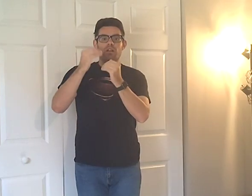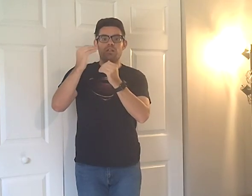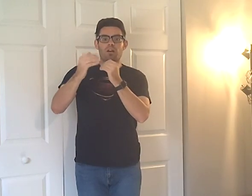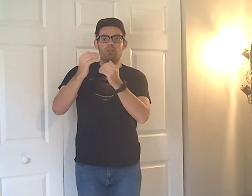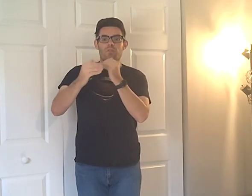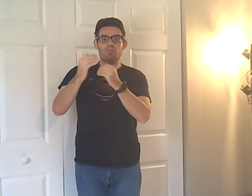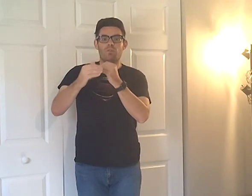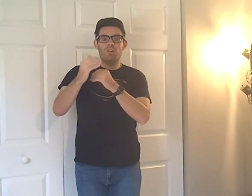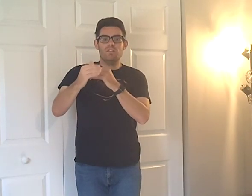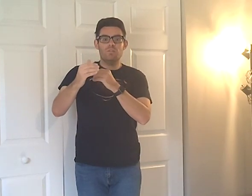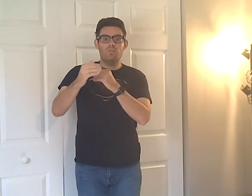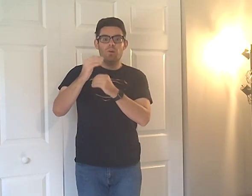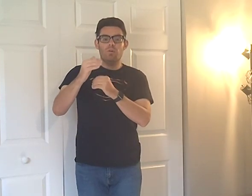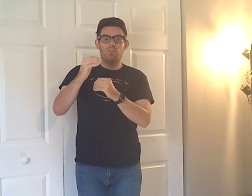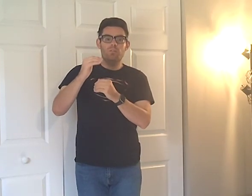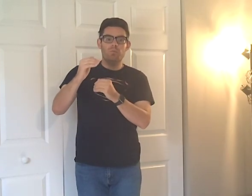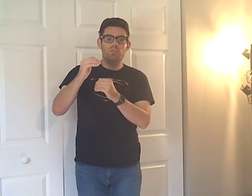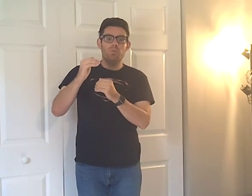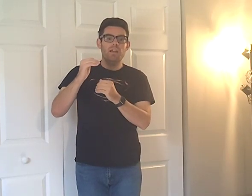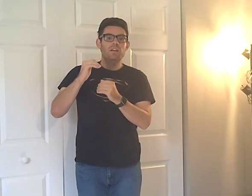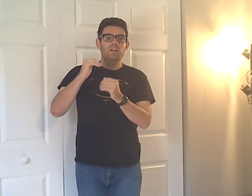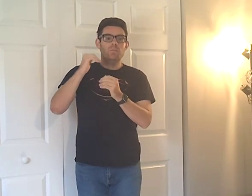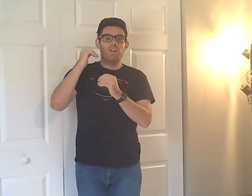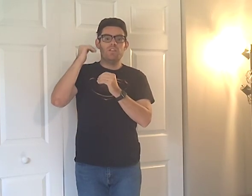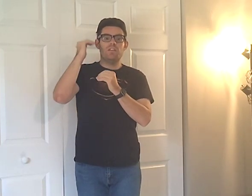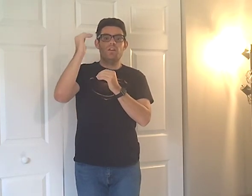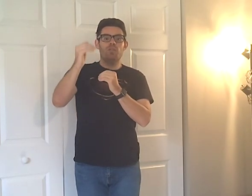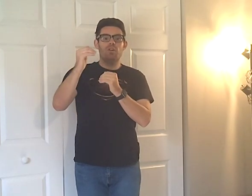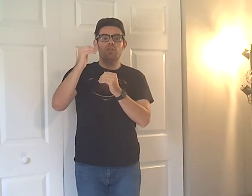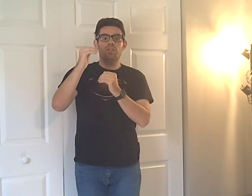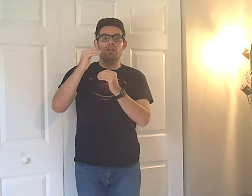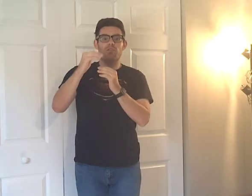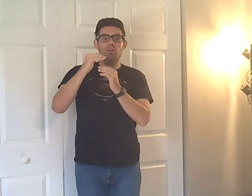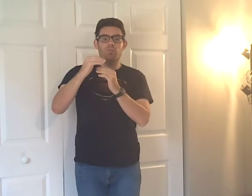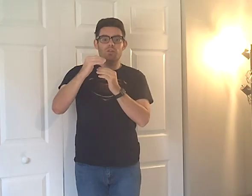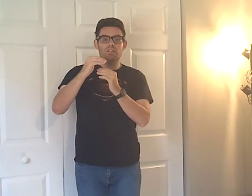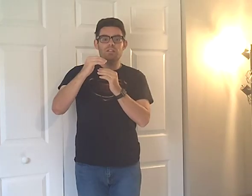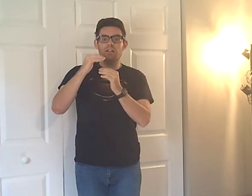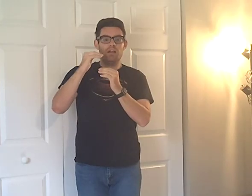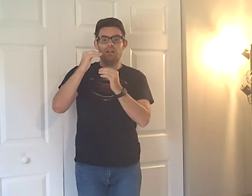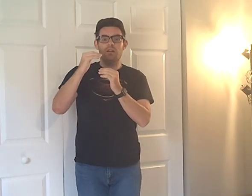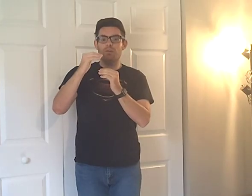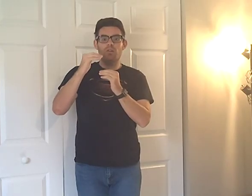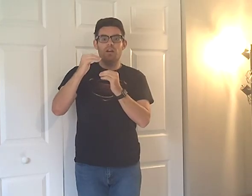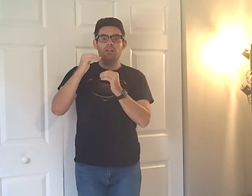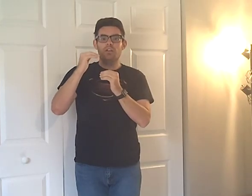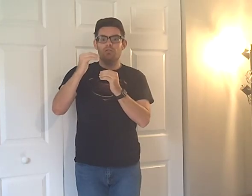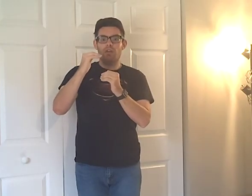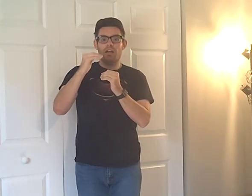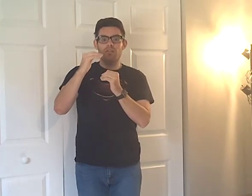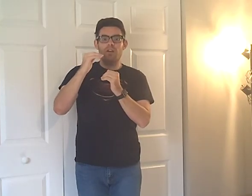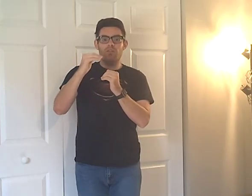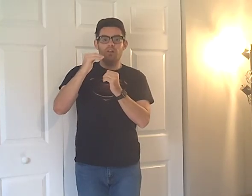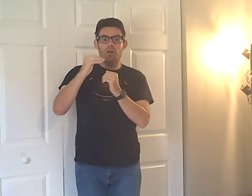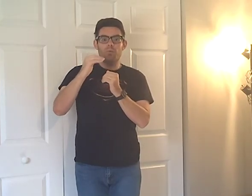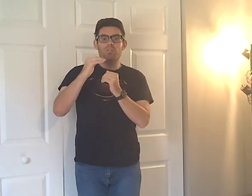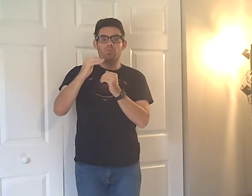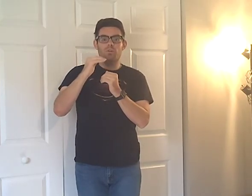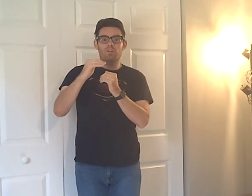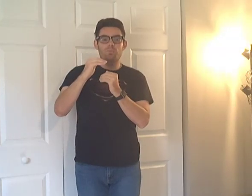like other visual effects in this movie. I won't give too much away, but I think they are very good. They are very realistic. I like them a lot, so that I give that very high marks as well in this